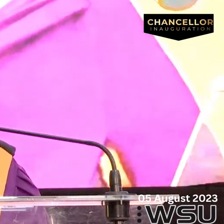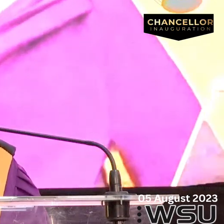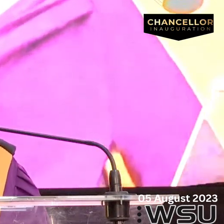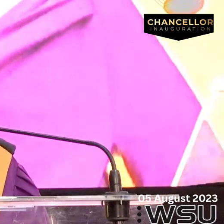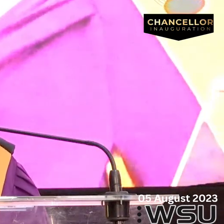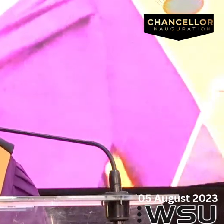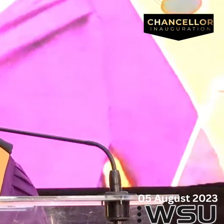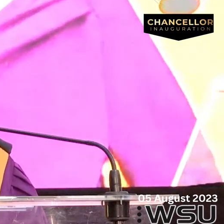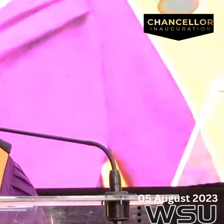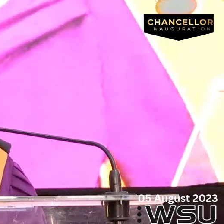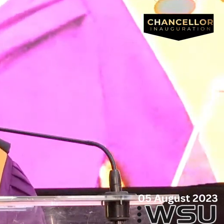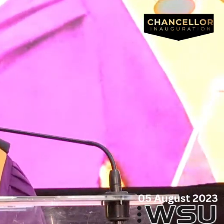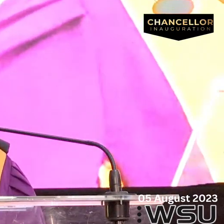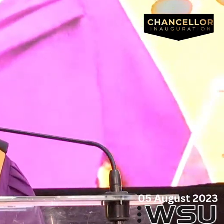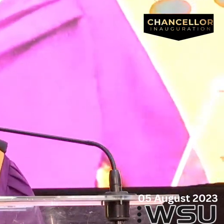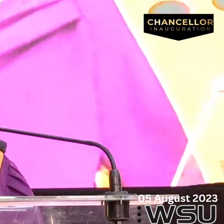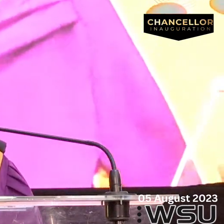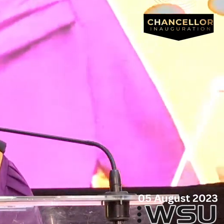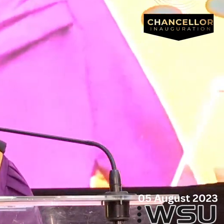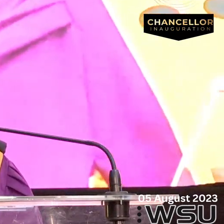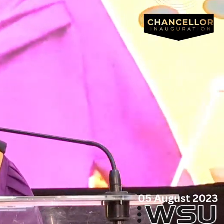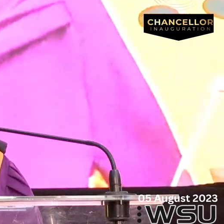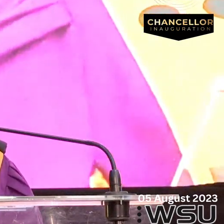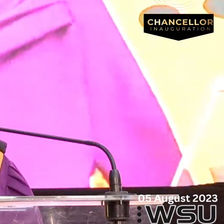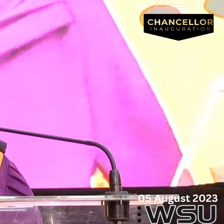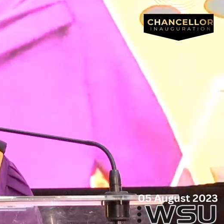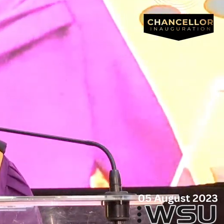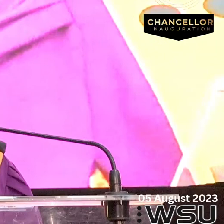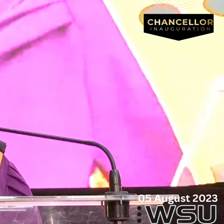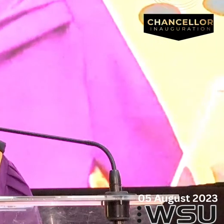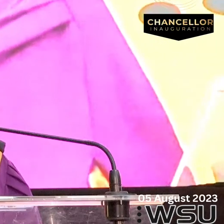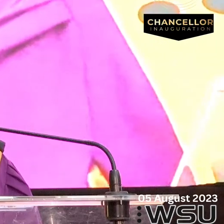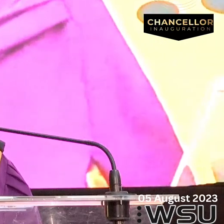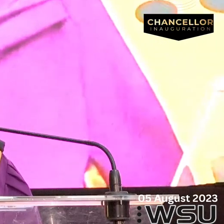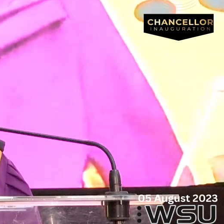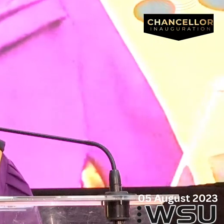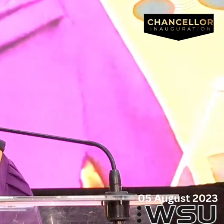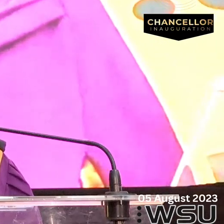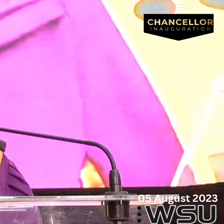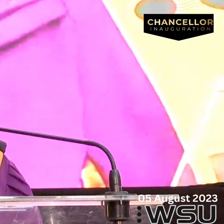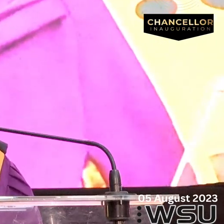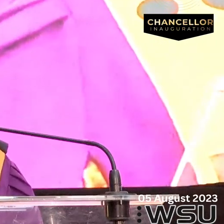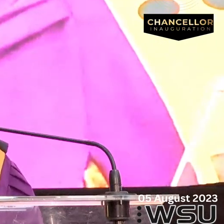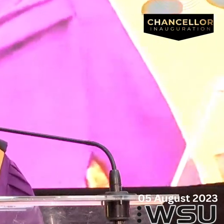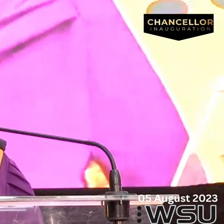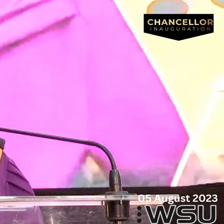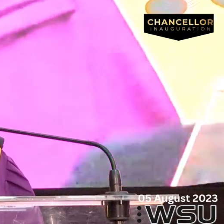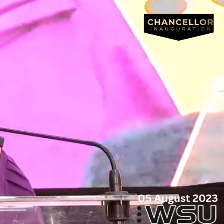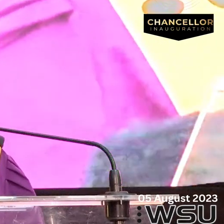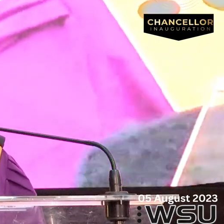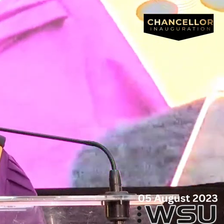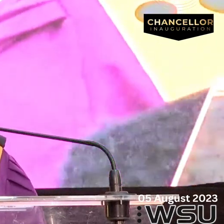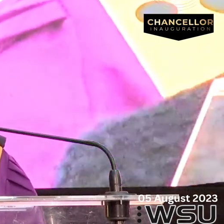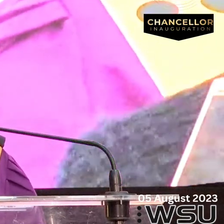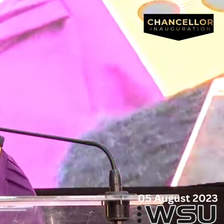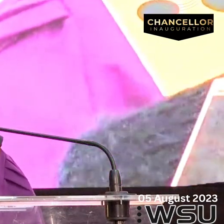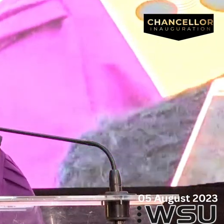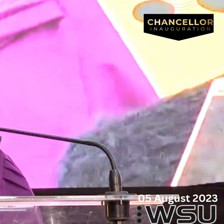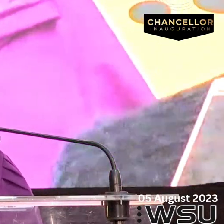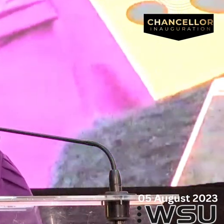Serving here as a junior lecturer at that young age, I didn't even have